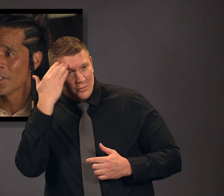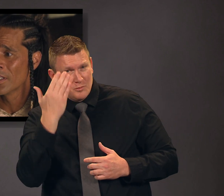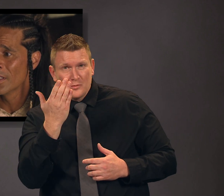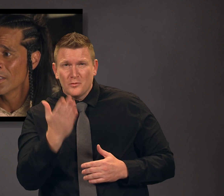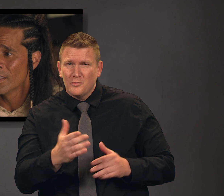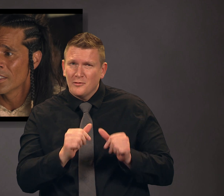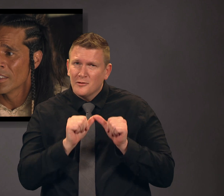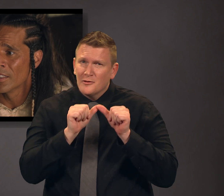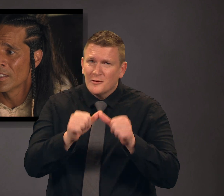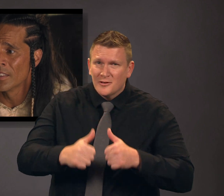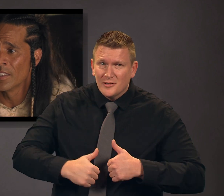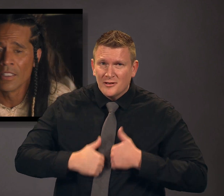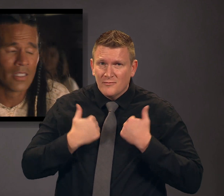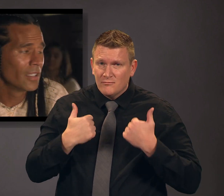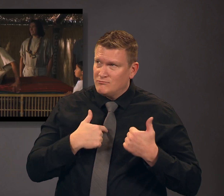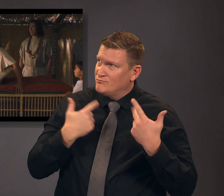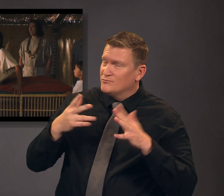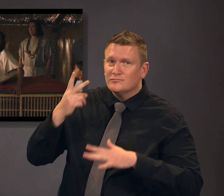Redeemer.